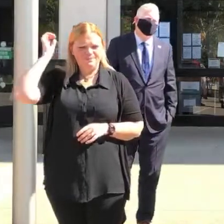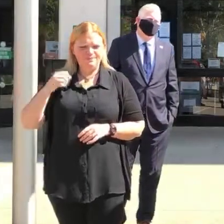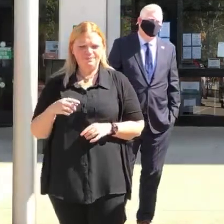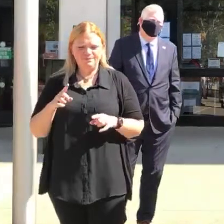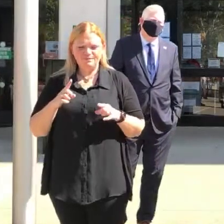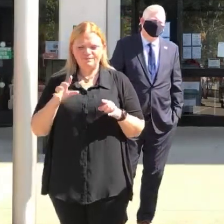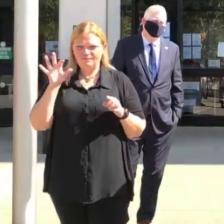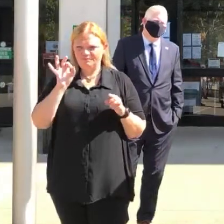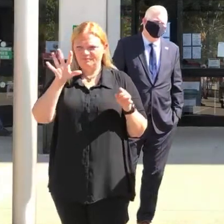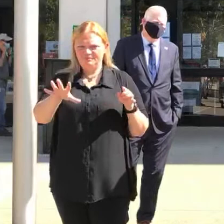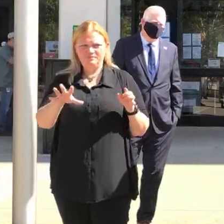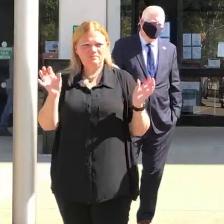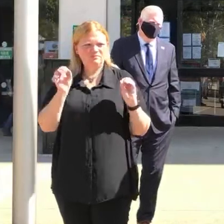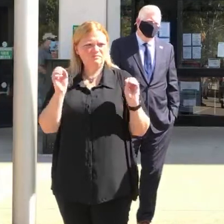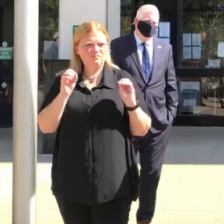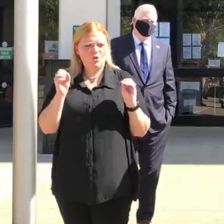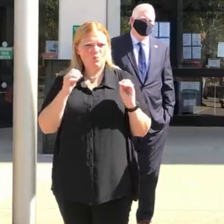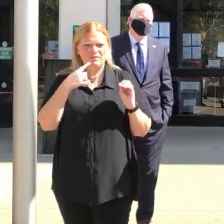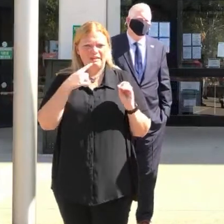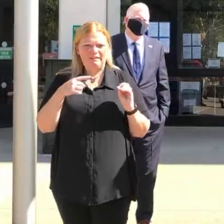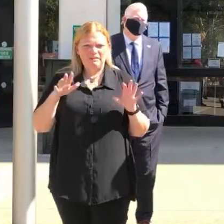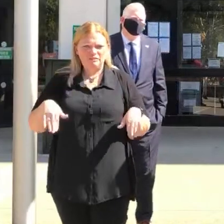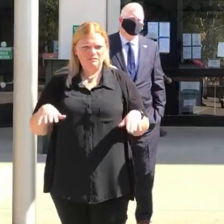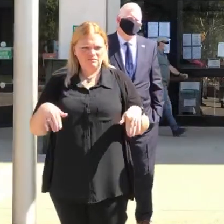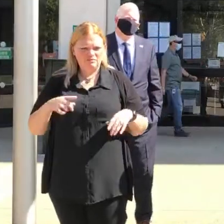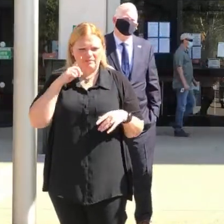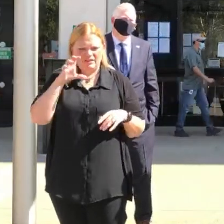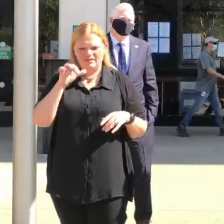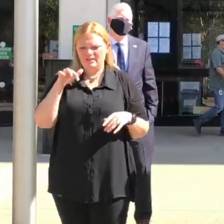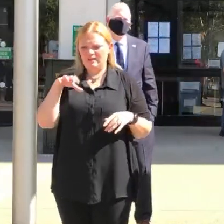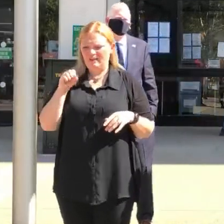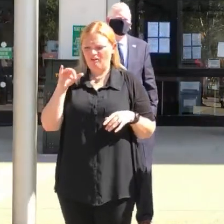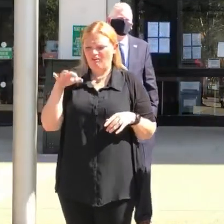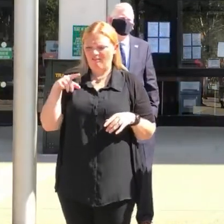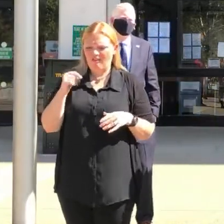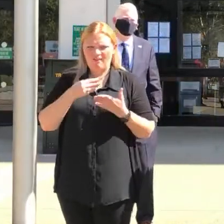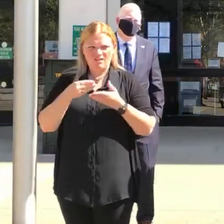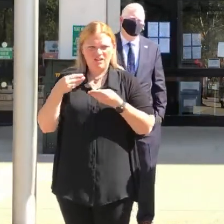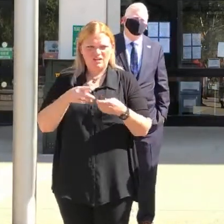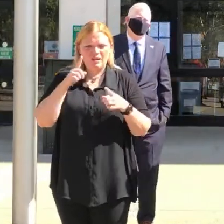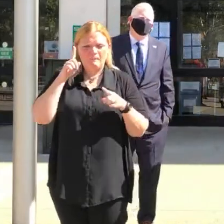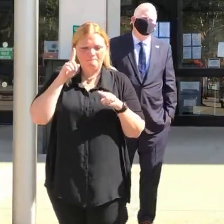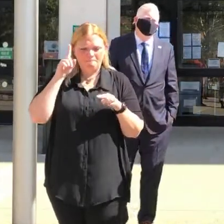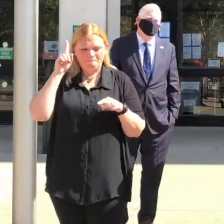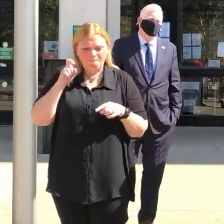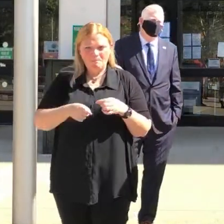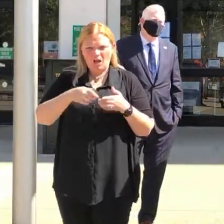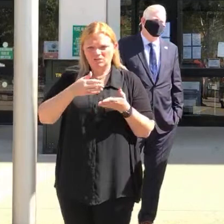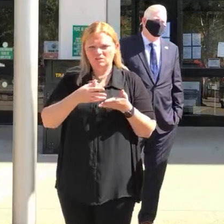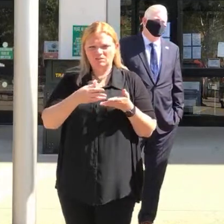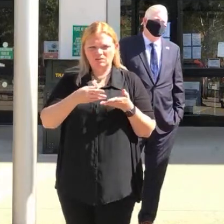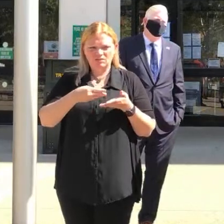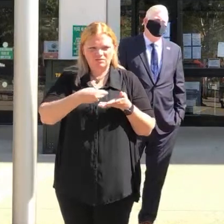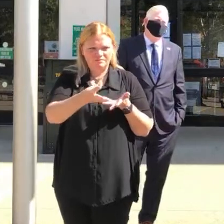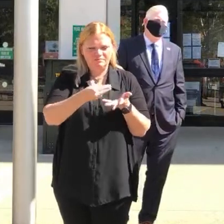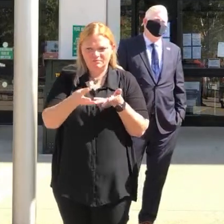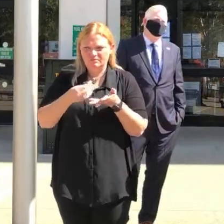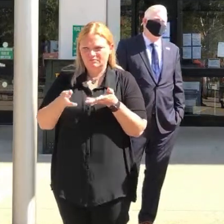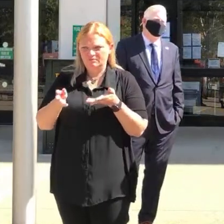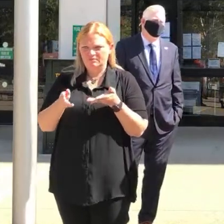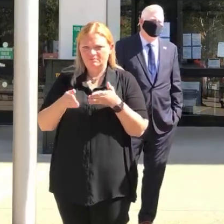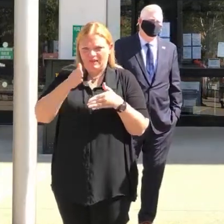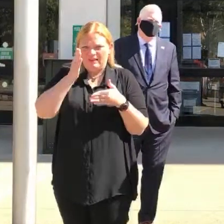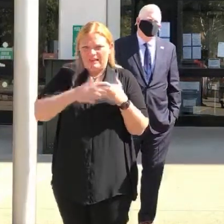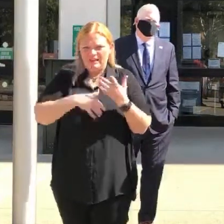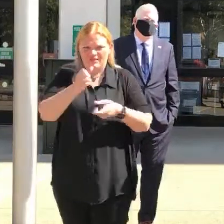One thing I want to note that I don't think any of our speakers noted is because the CARES Act funding has to be spent by the end of the year. This is not continuing